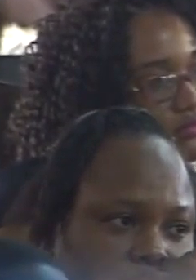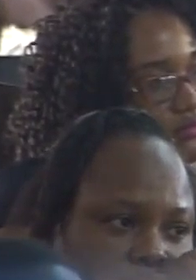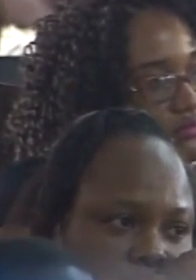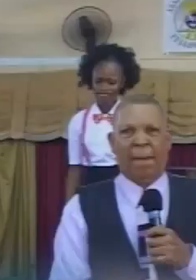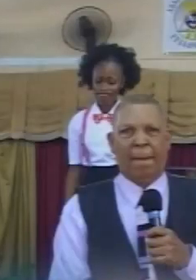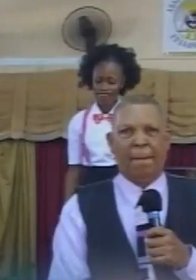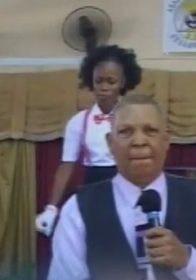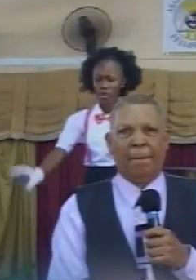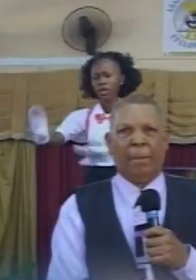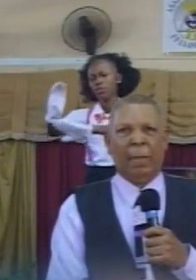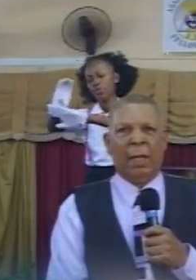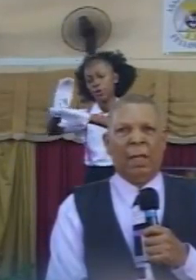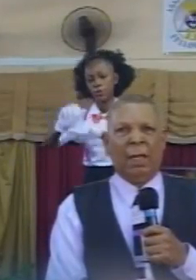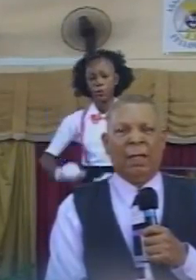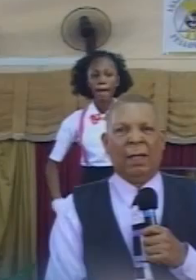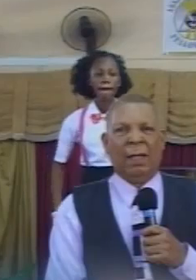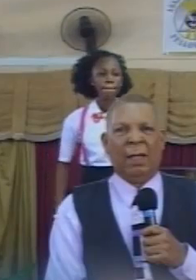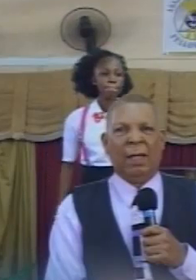Church,